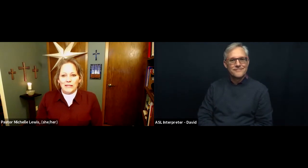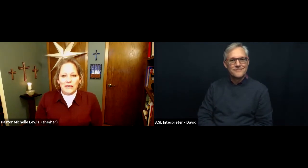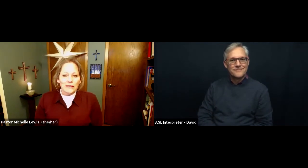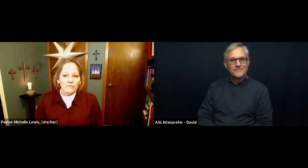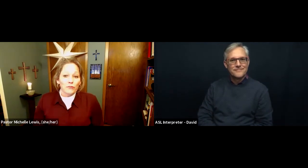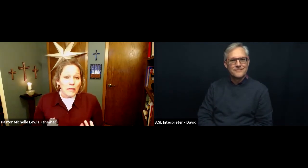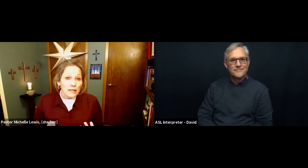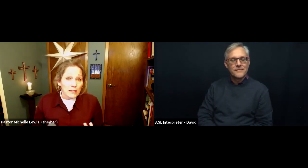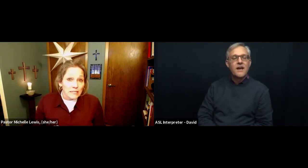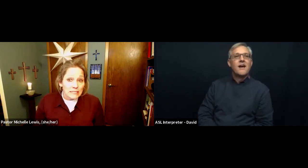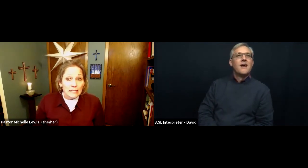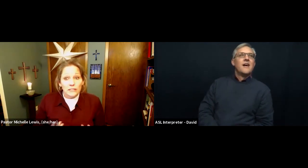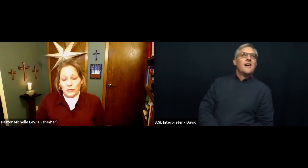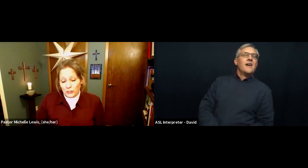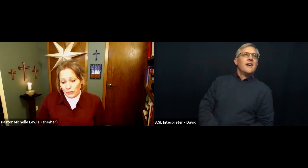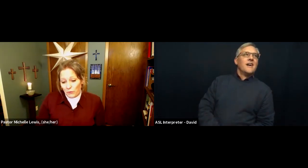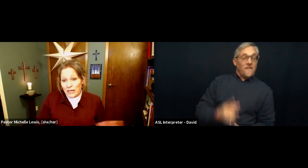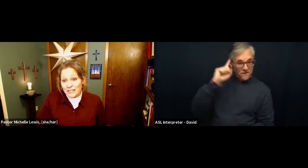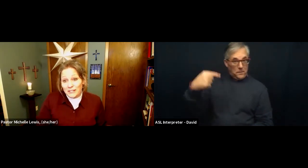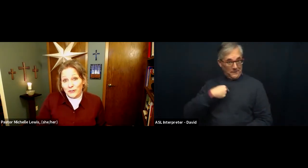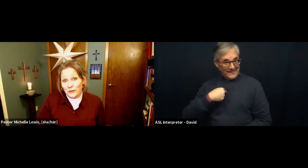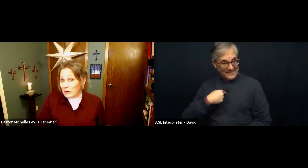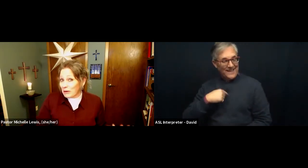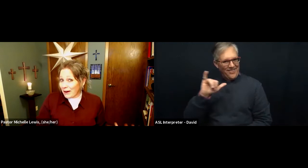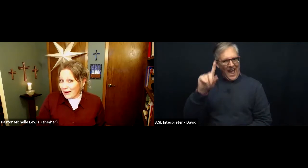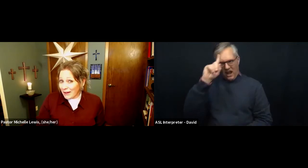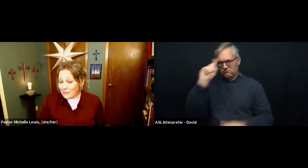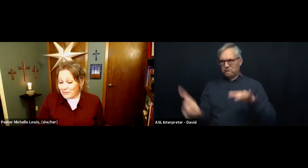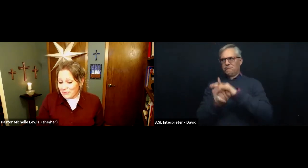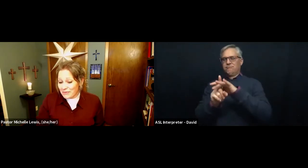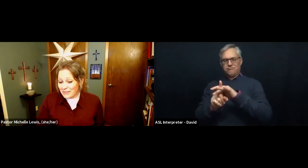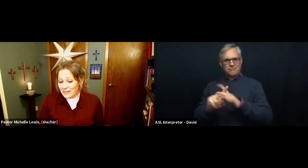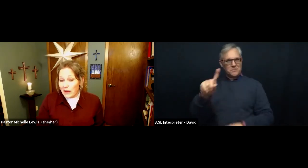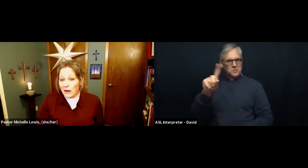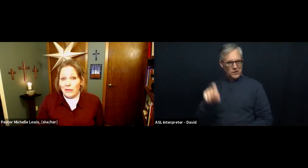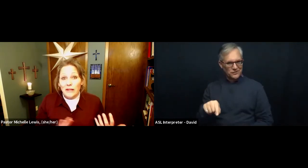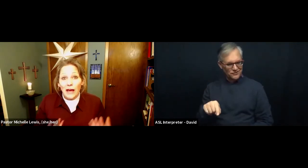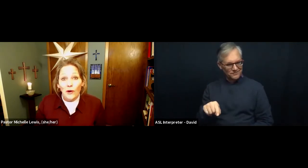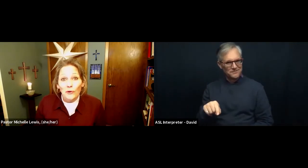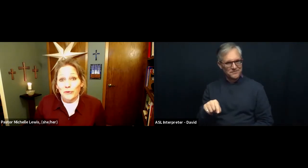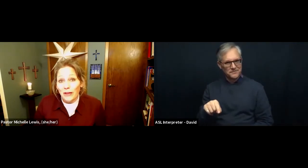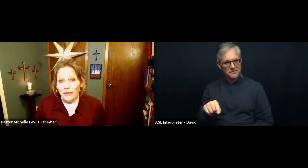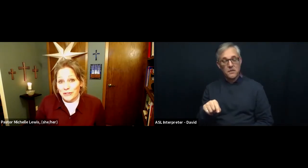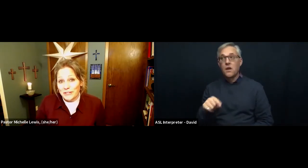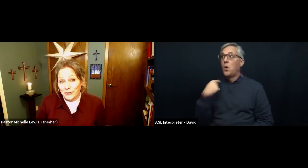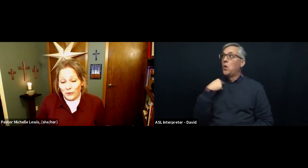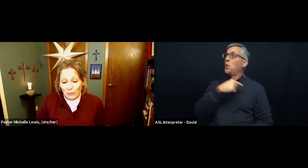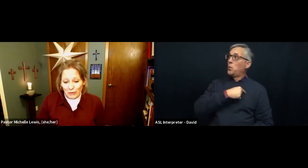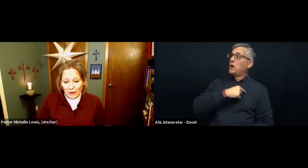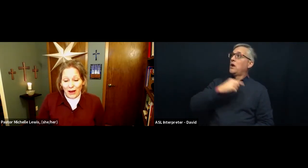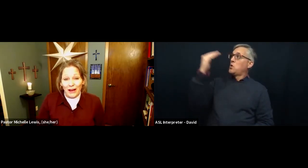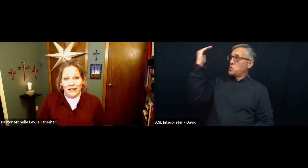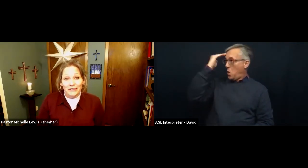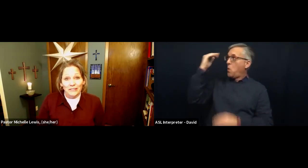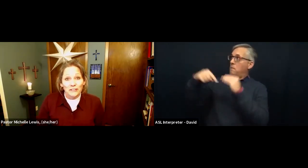And I think then for me, that raises the next question, right? We get to know about God. Then how do others know